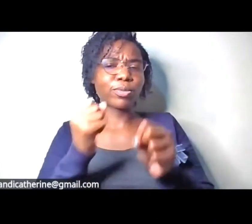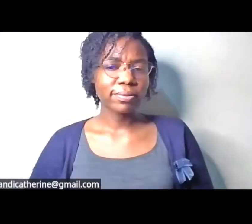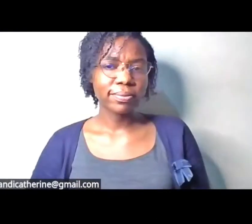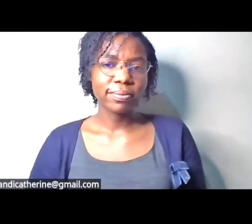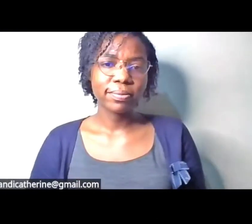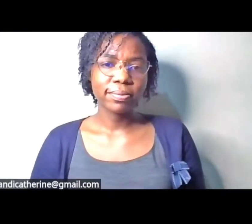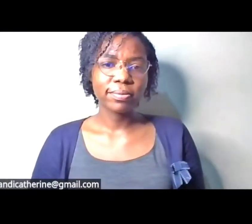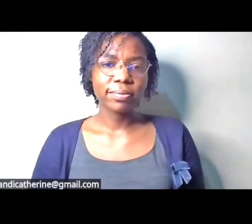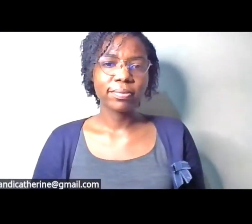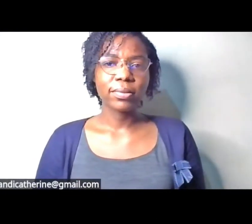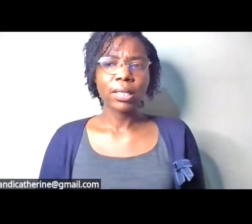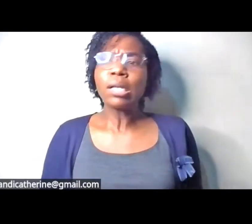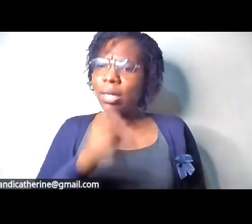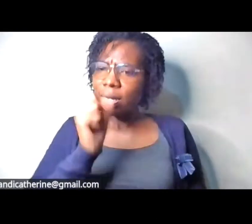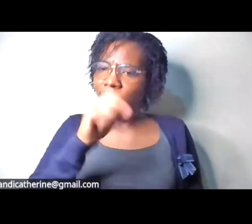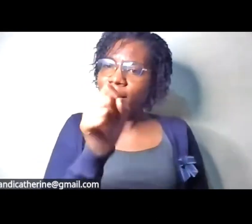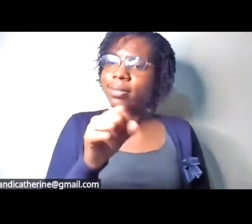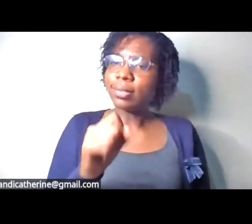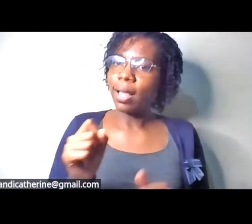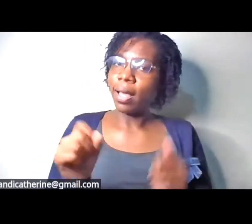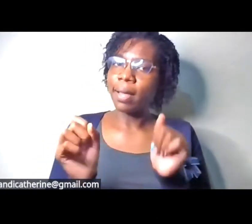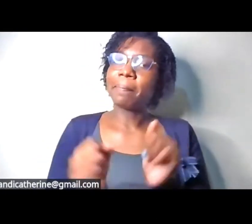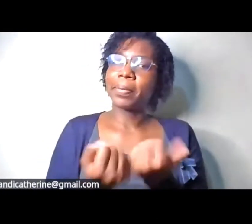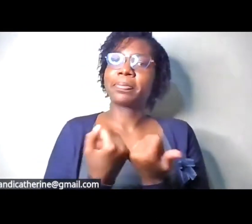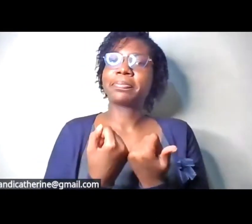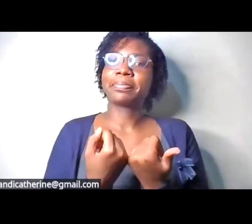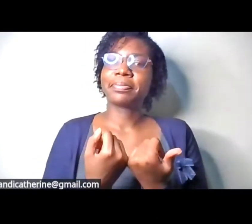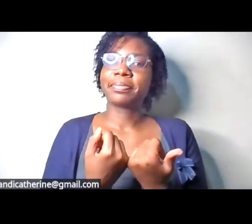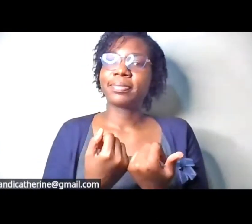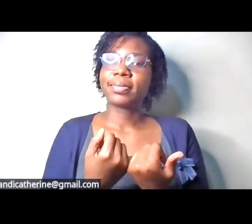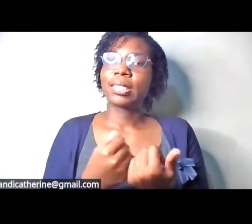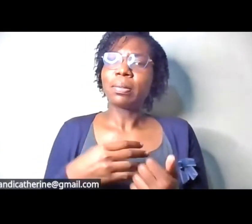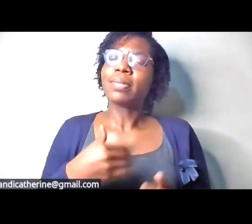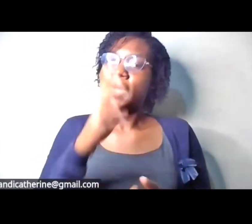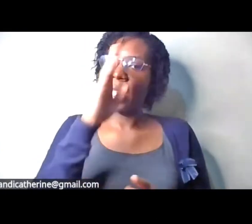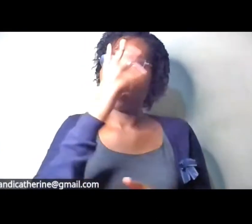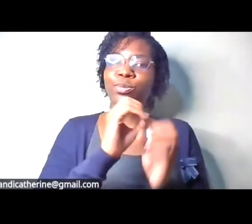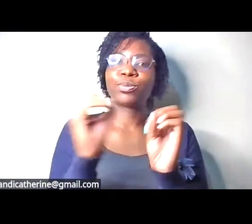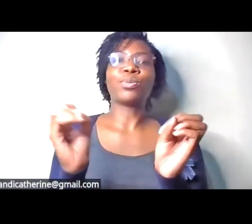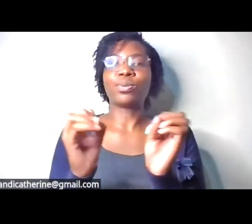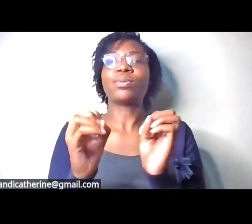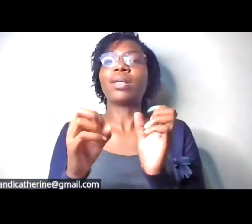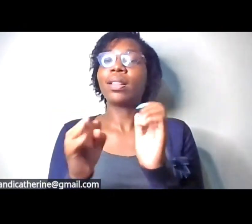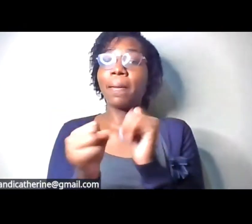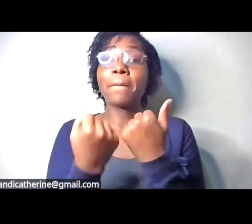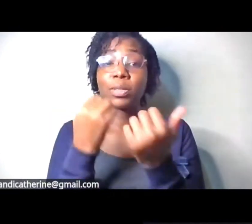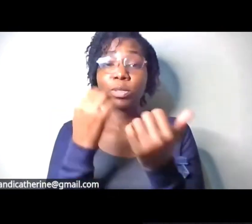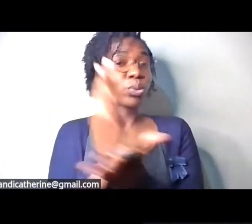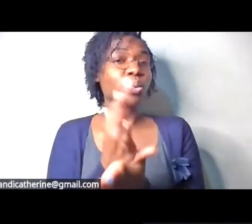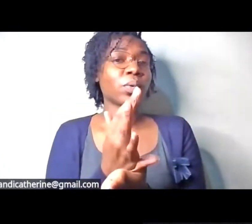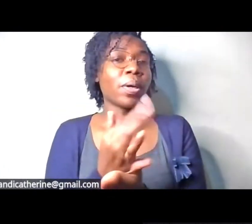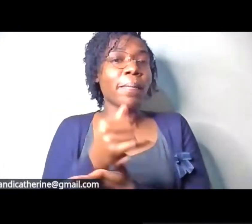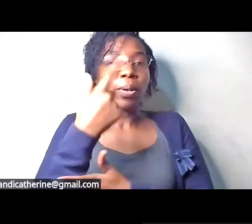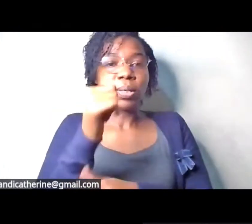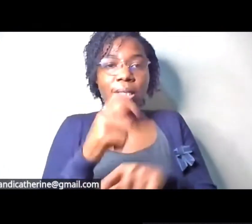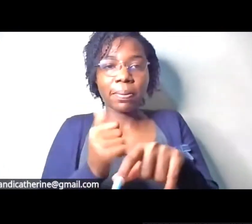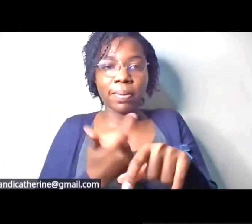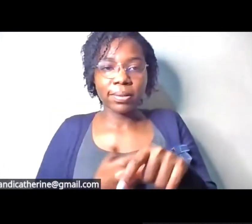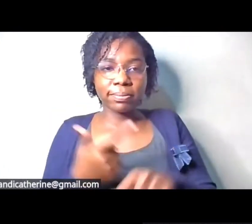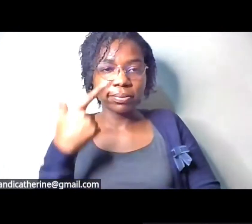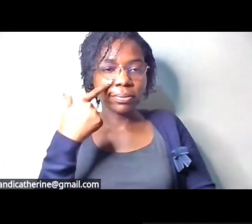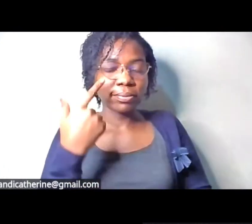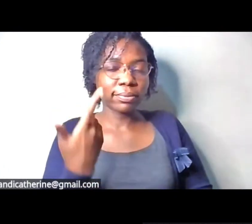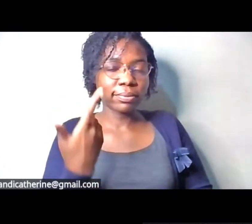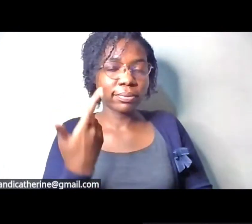think it does. Without a doubt, it does. Because like when we look at it in the context of my